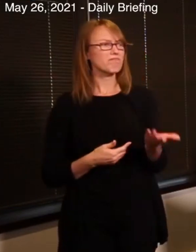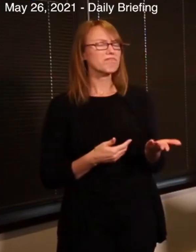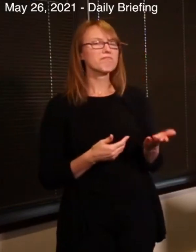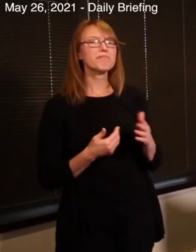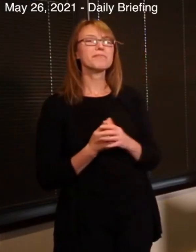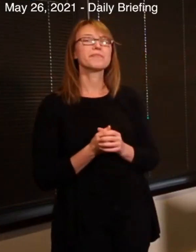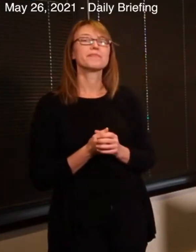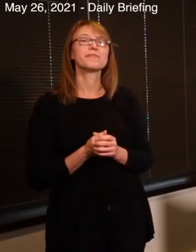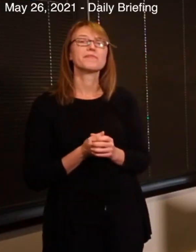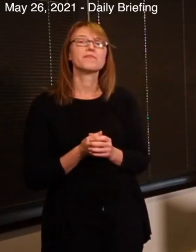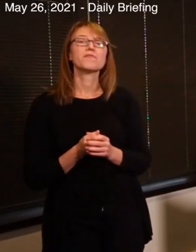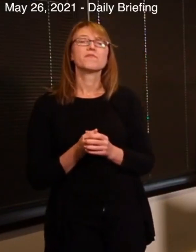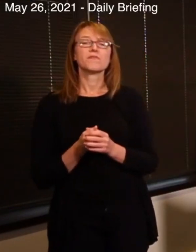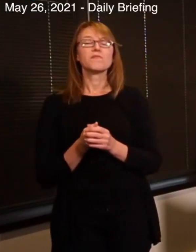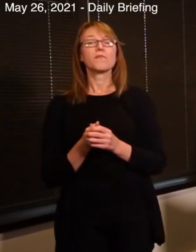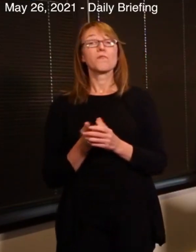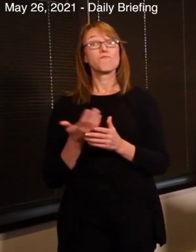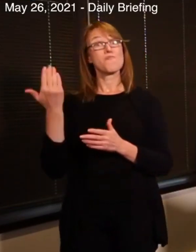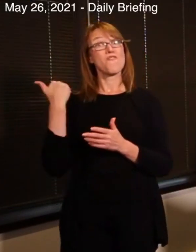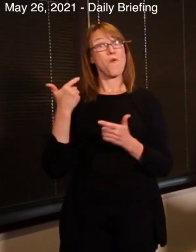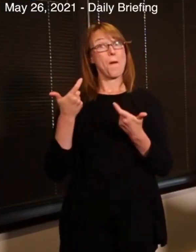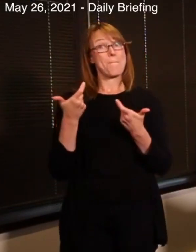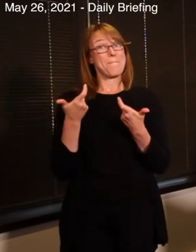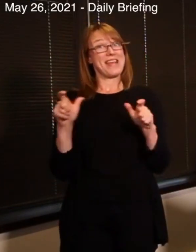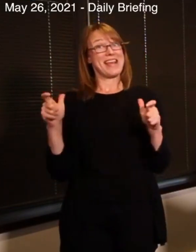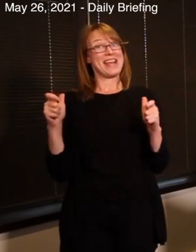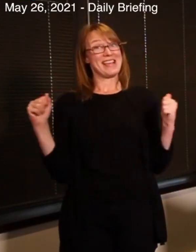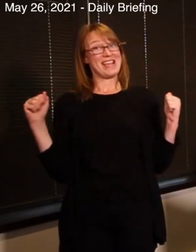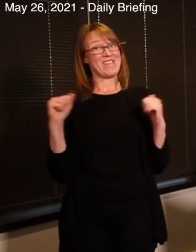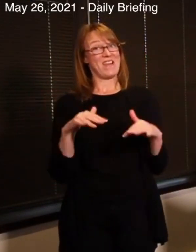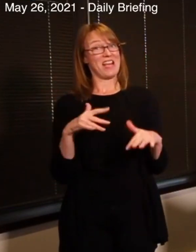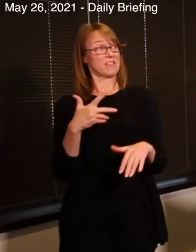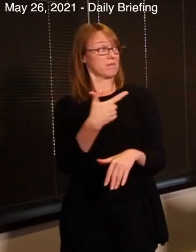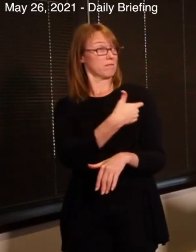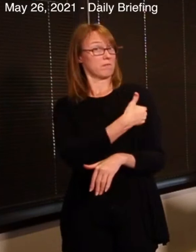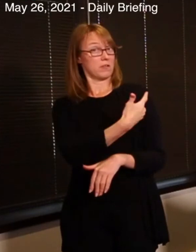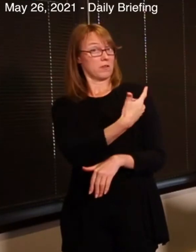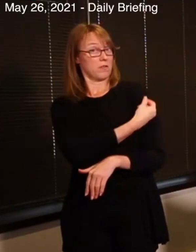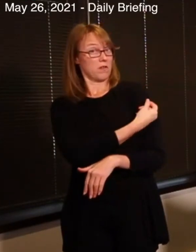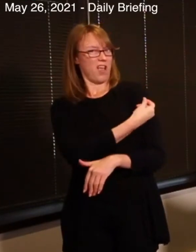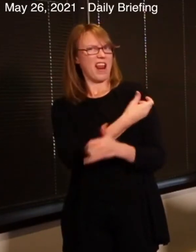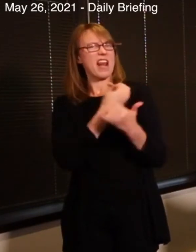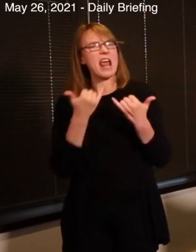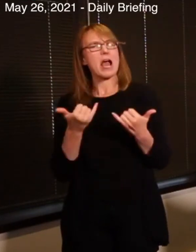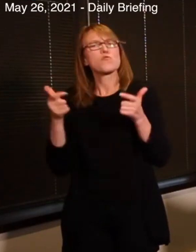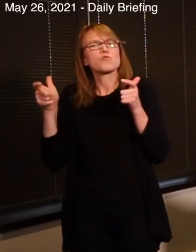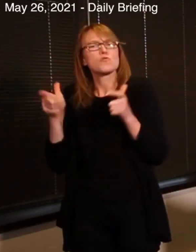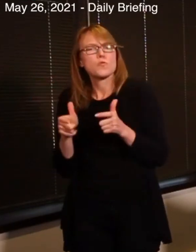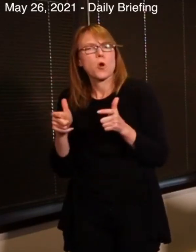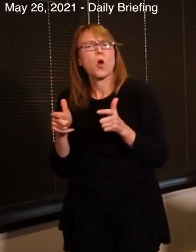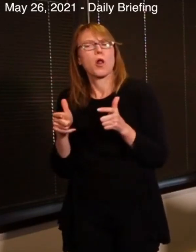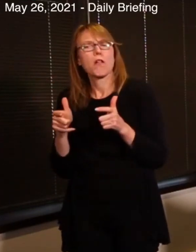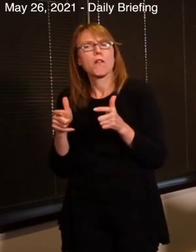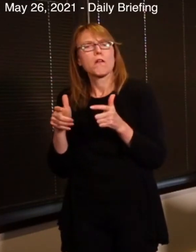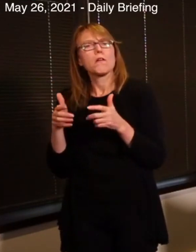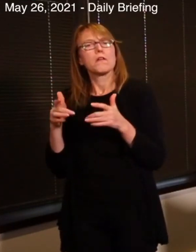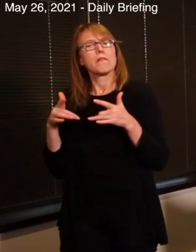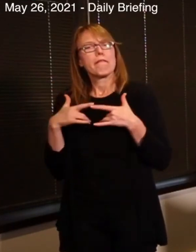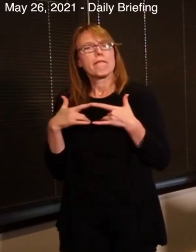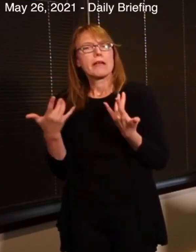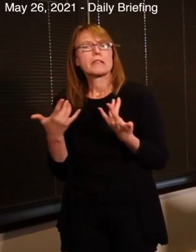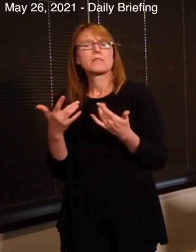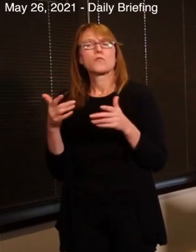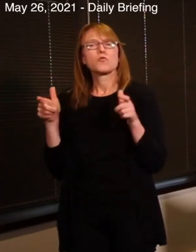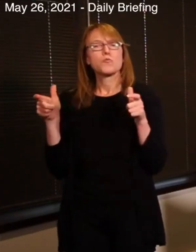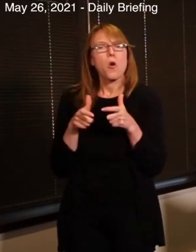clinics towards smaller targeted events. What are some of the advantages and disadvantages of smaller scale COVID vaccine